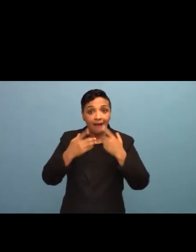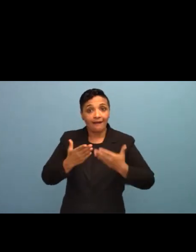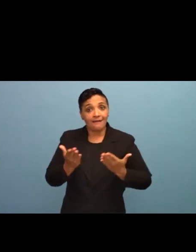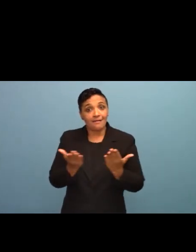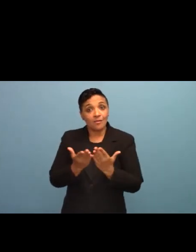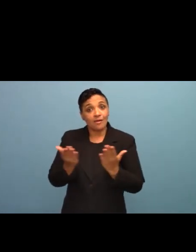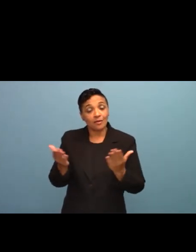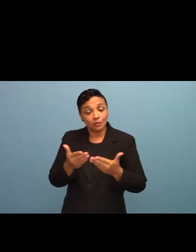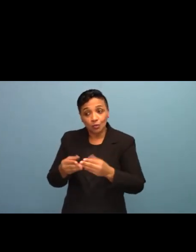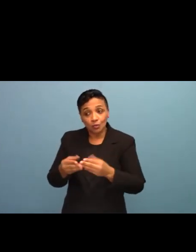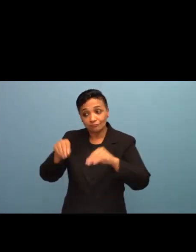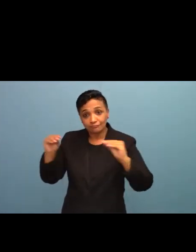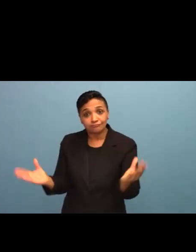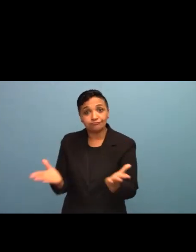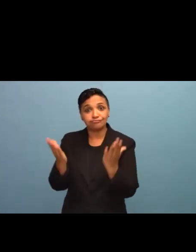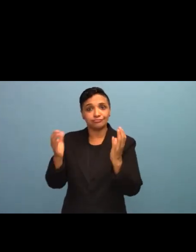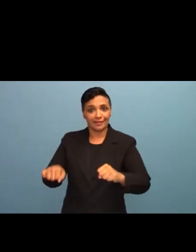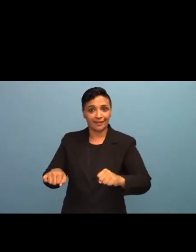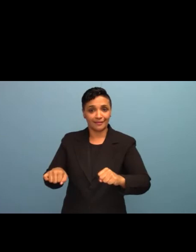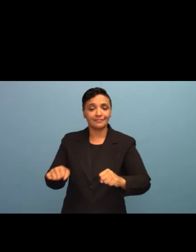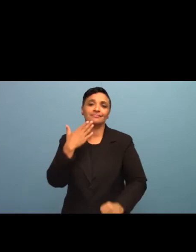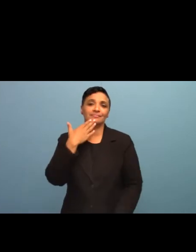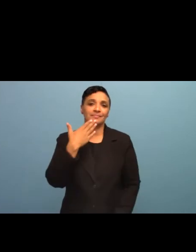I thank you all.